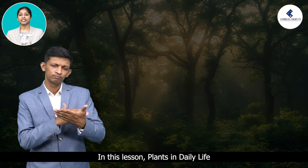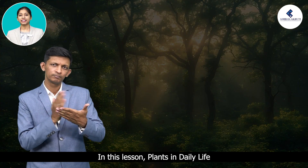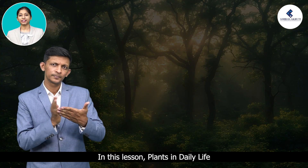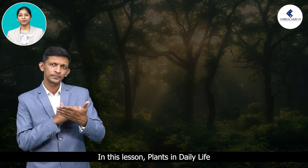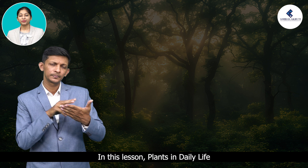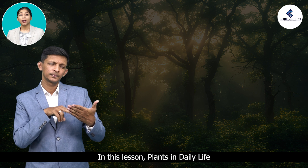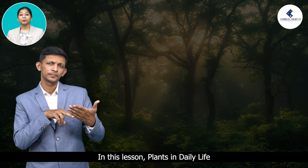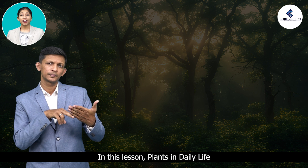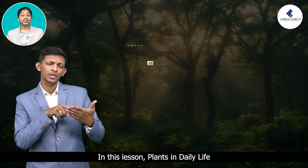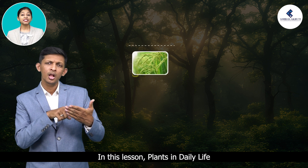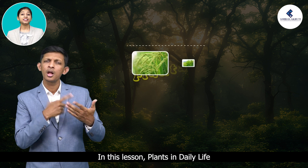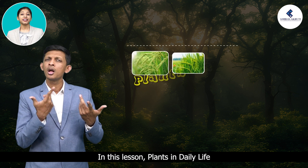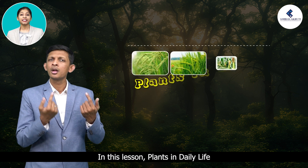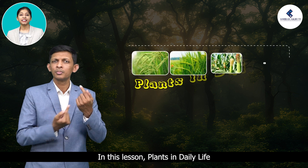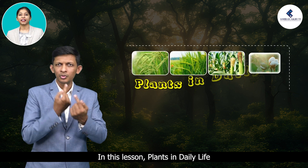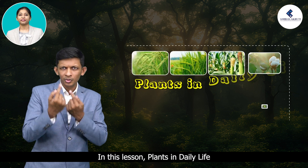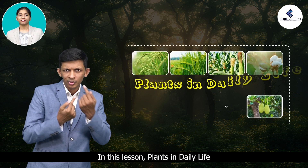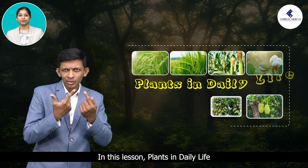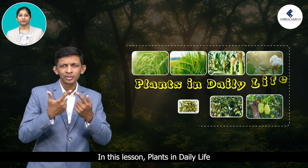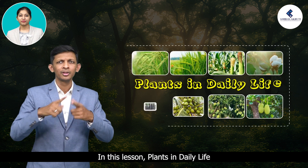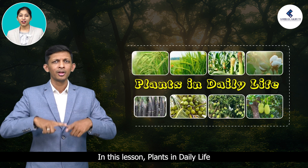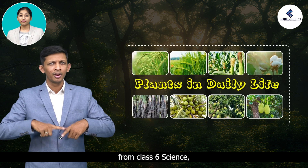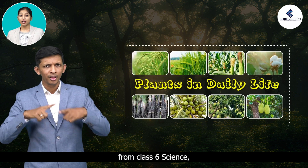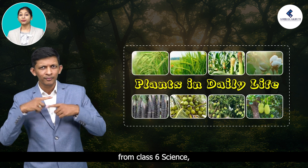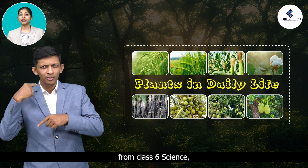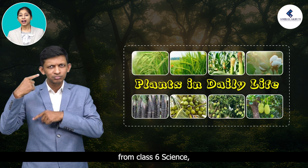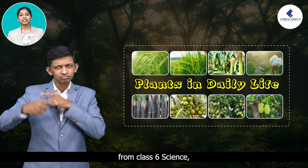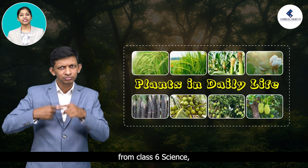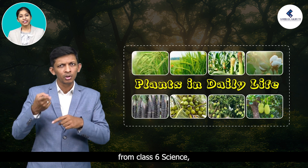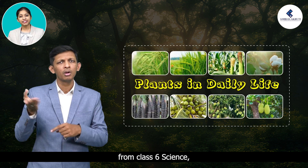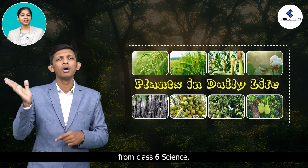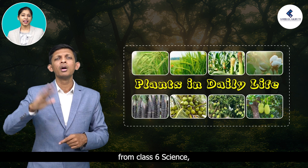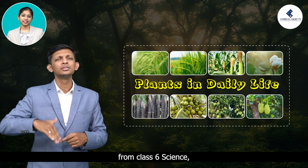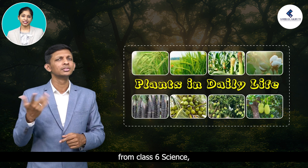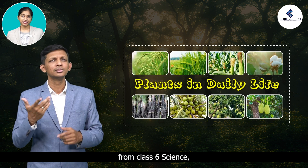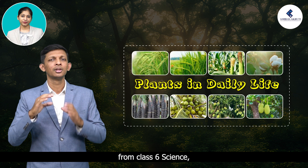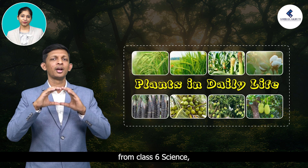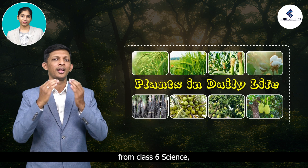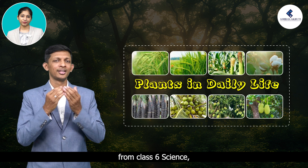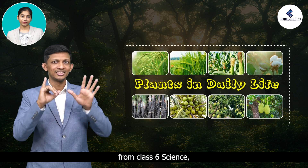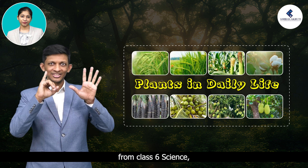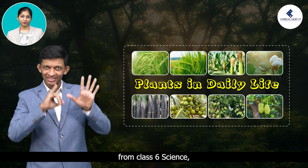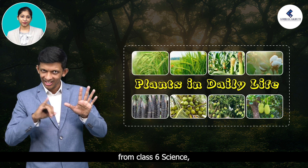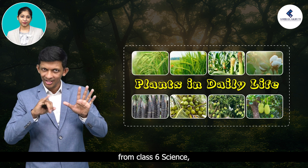In this lesson, plants in daily life from class 6 science,